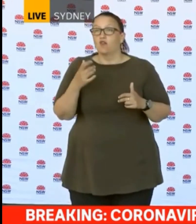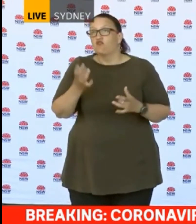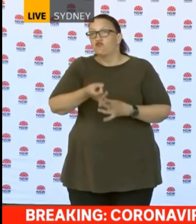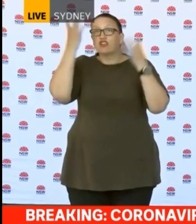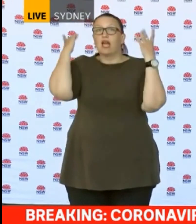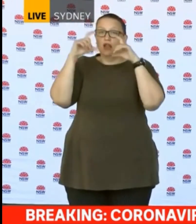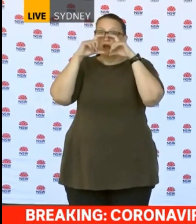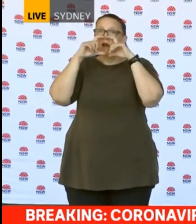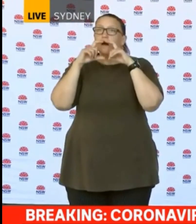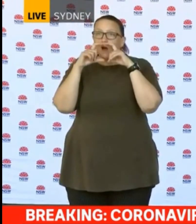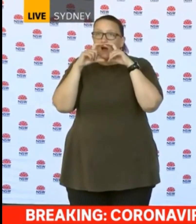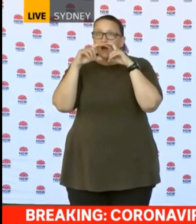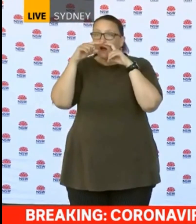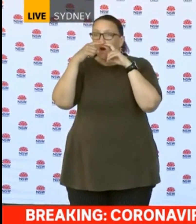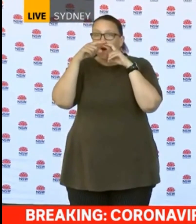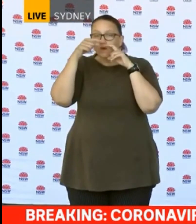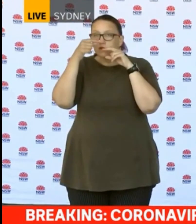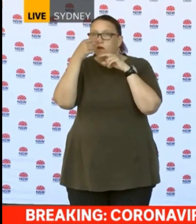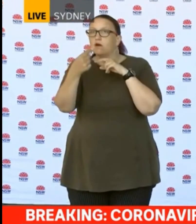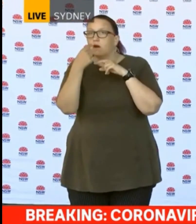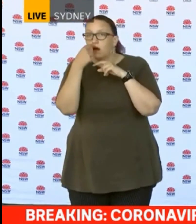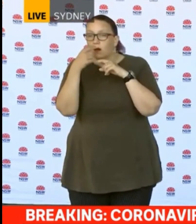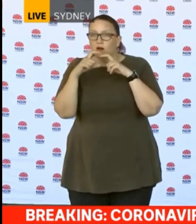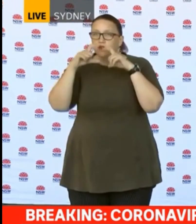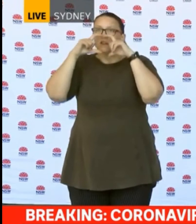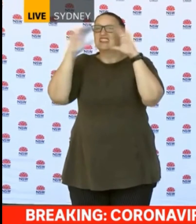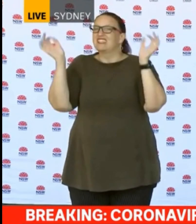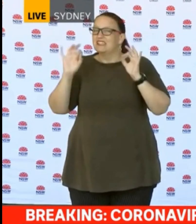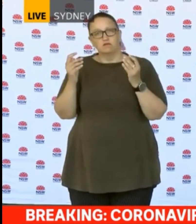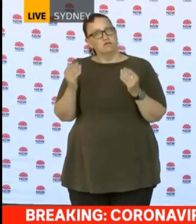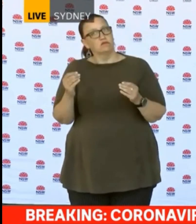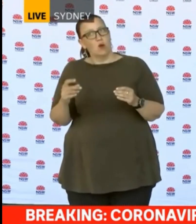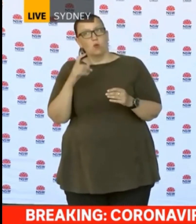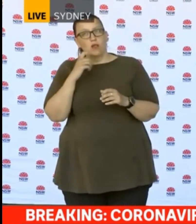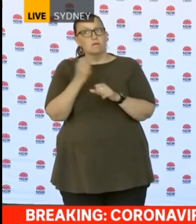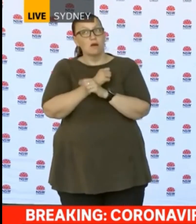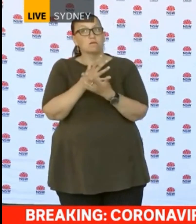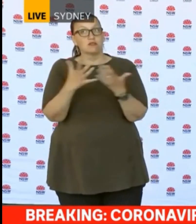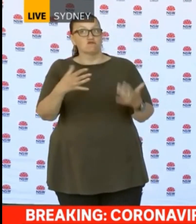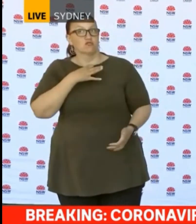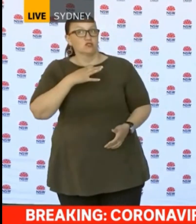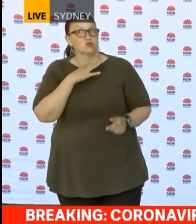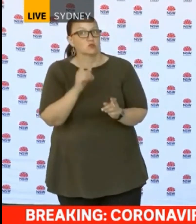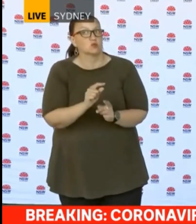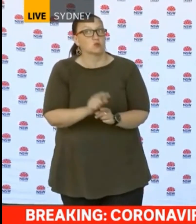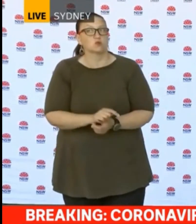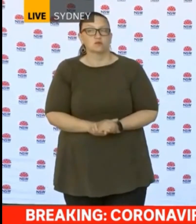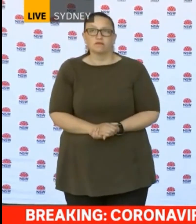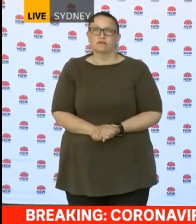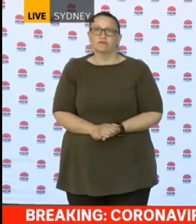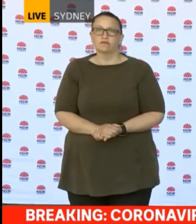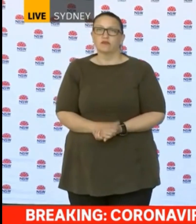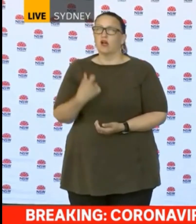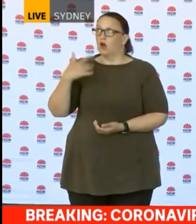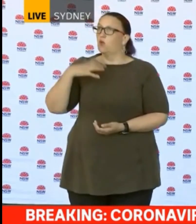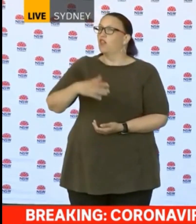very human one, is going to pose a risk to us. So we have to do the best we can, and I would like to